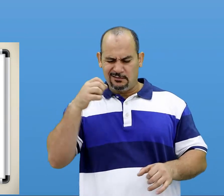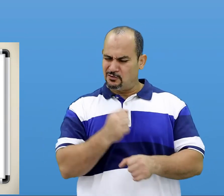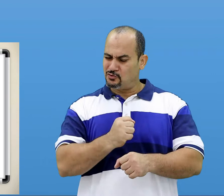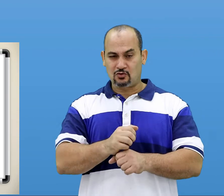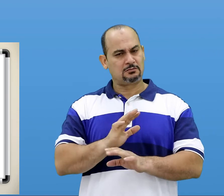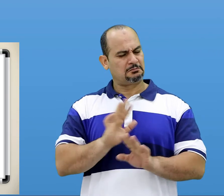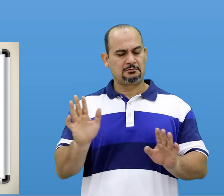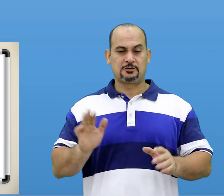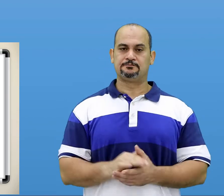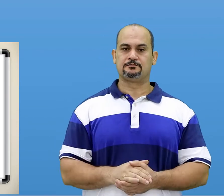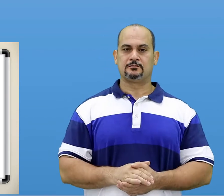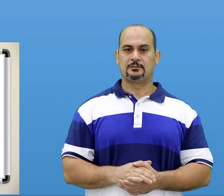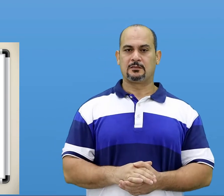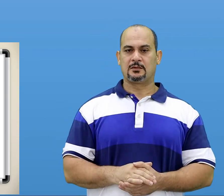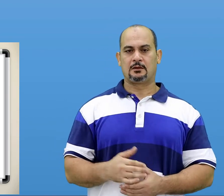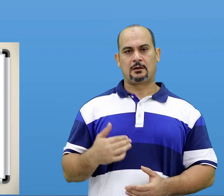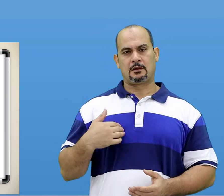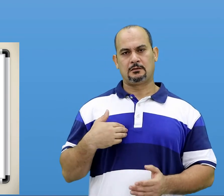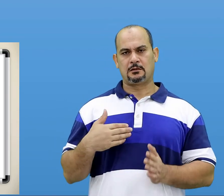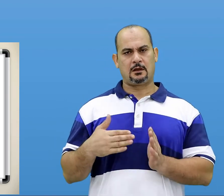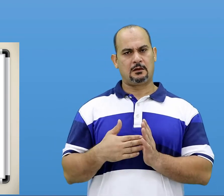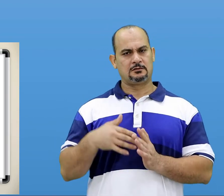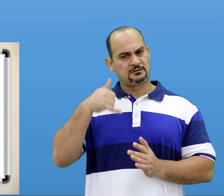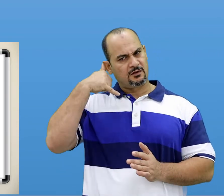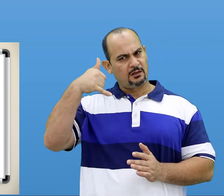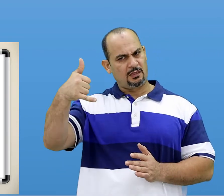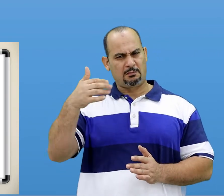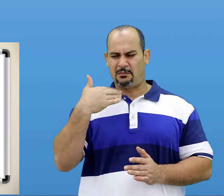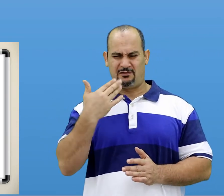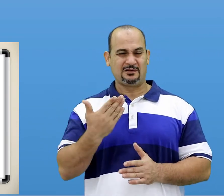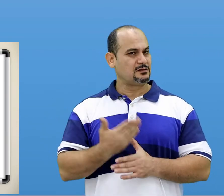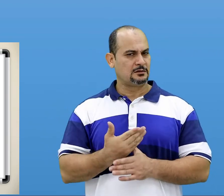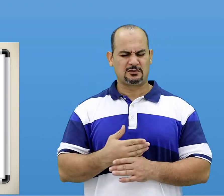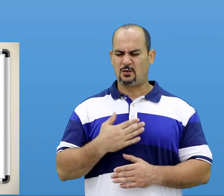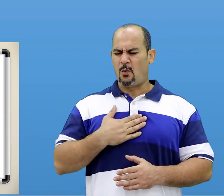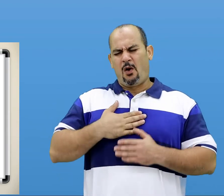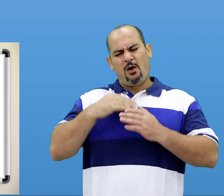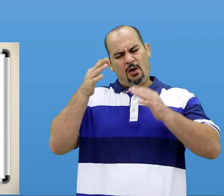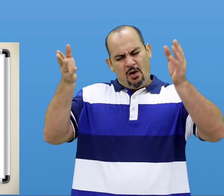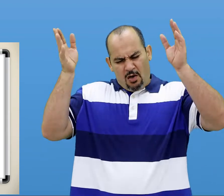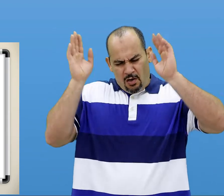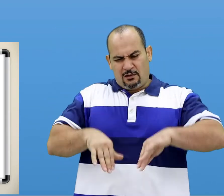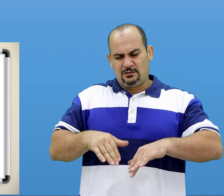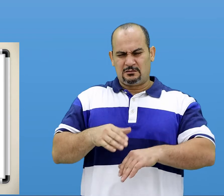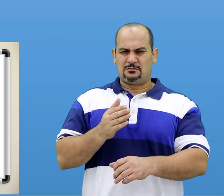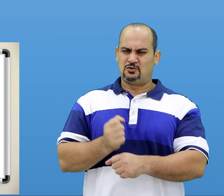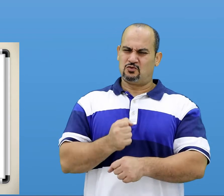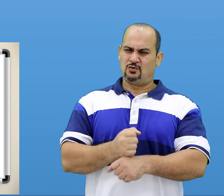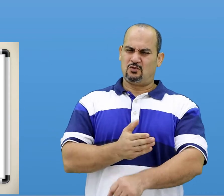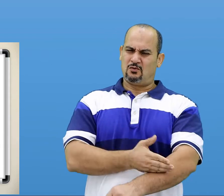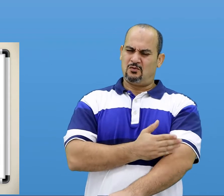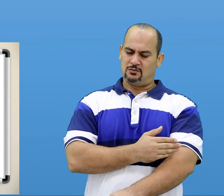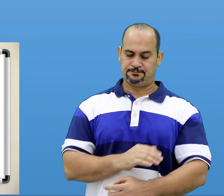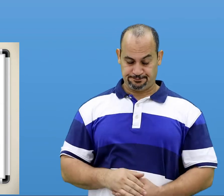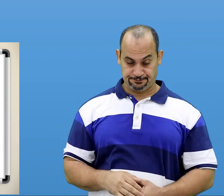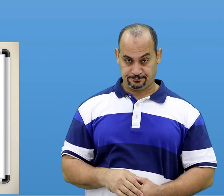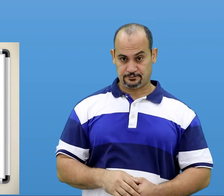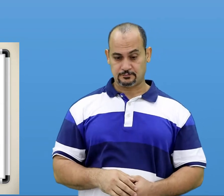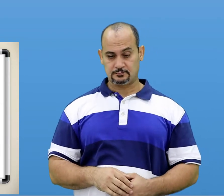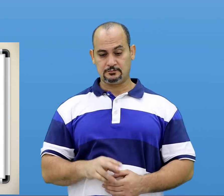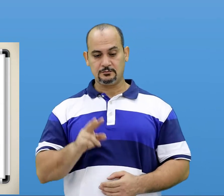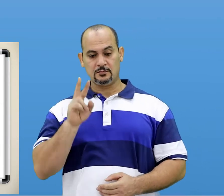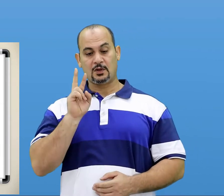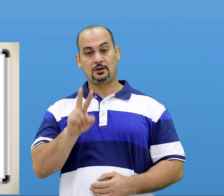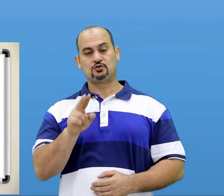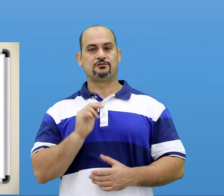Here's an example. I am sorry for not responding. I was preoccupied. Try to